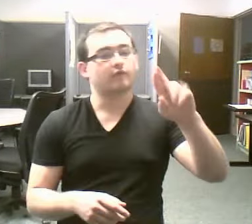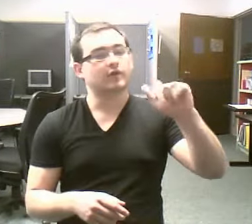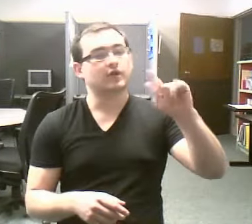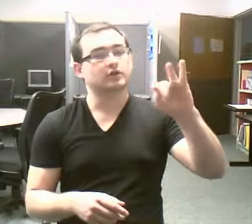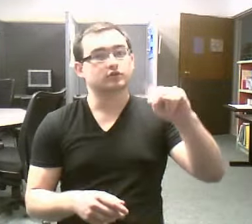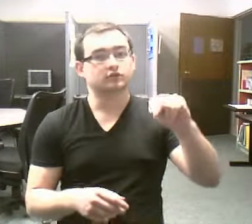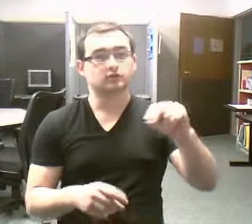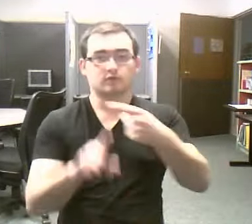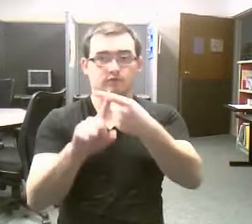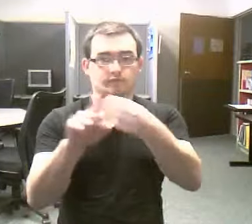case,